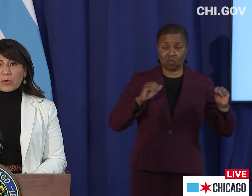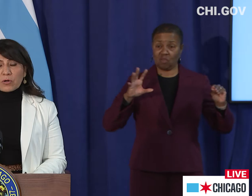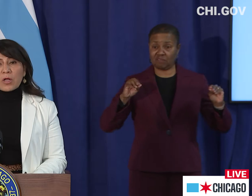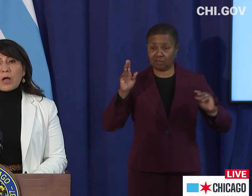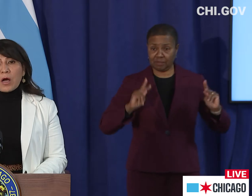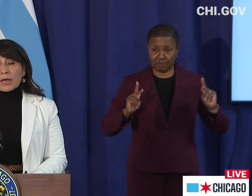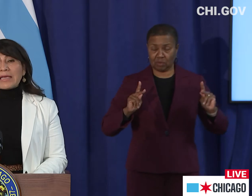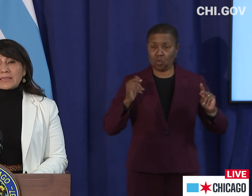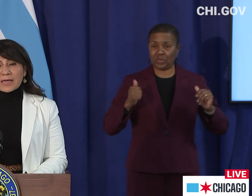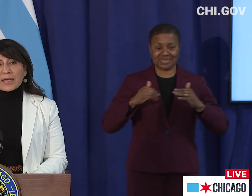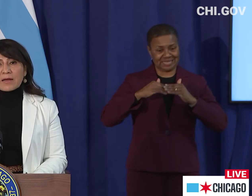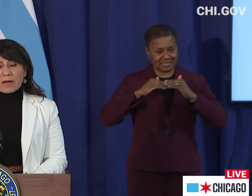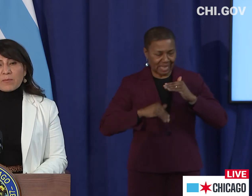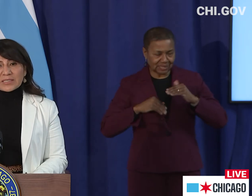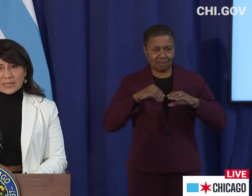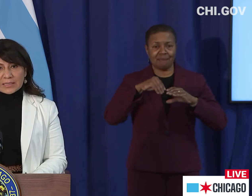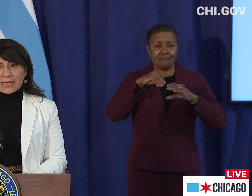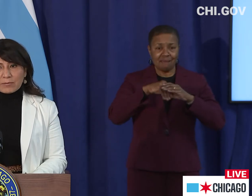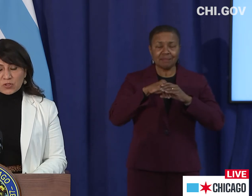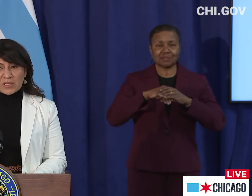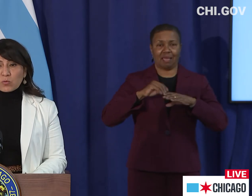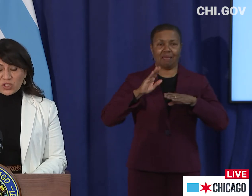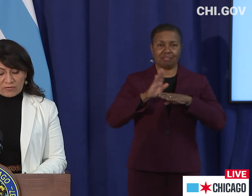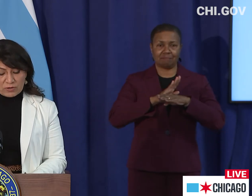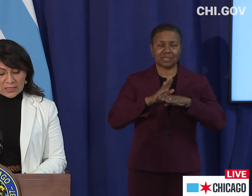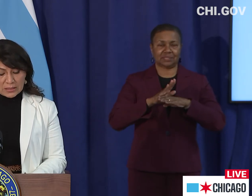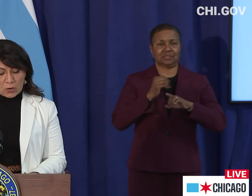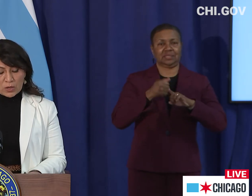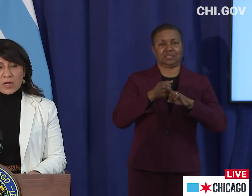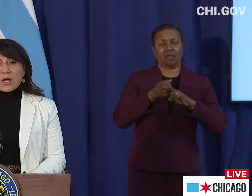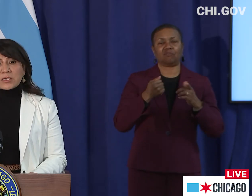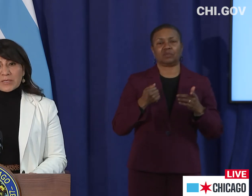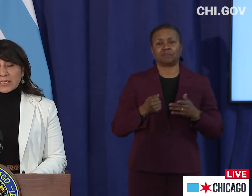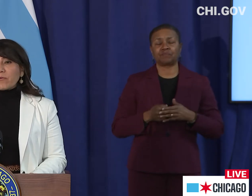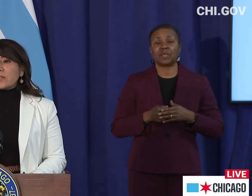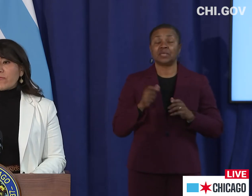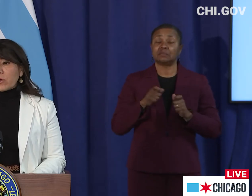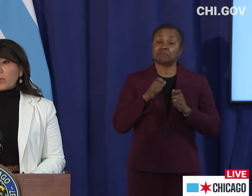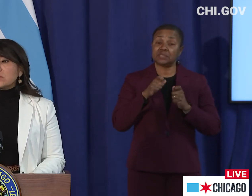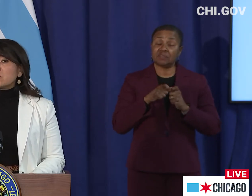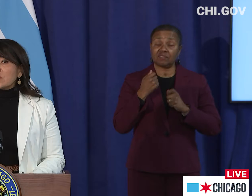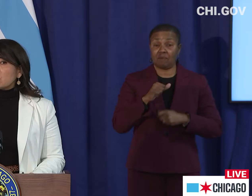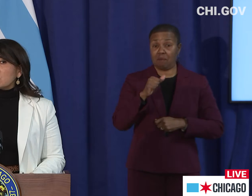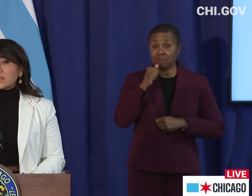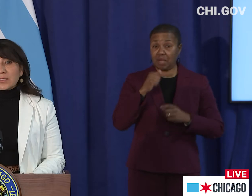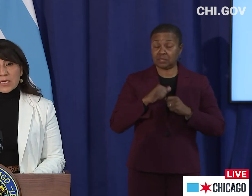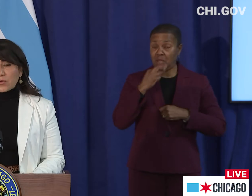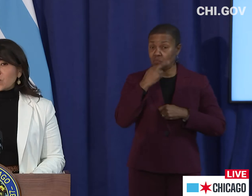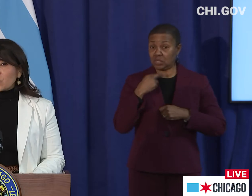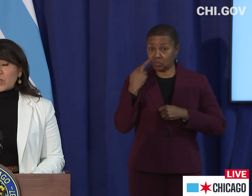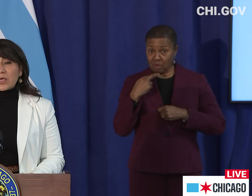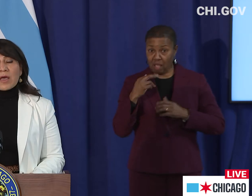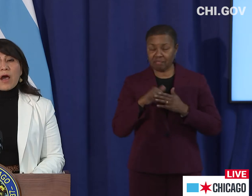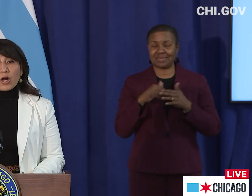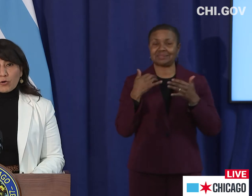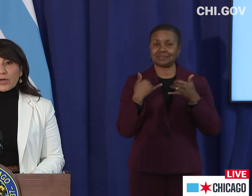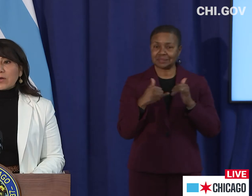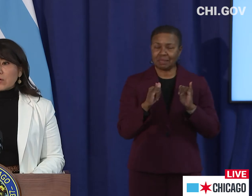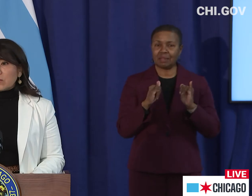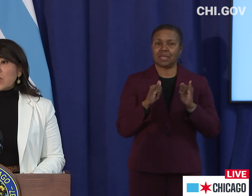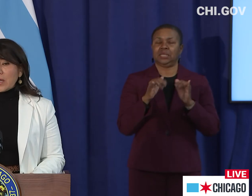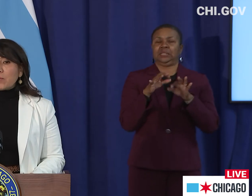50 people inside a business establishment, whichever is lower. Specifically for our bars and restaurants, this continues to be